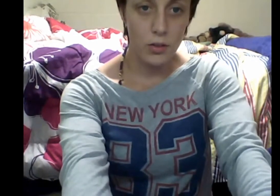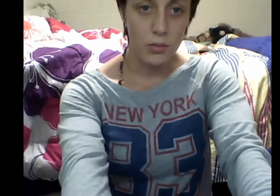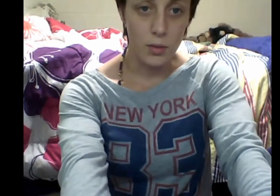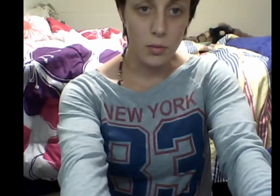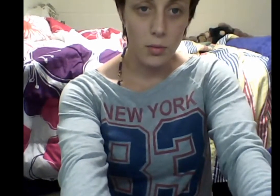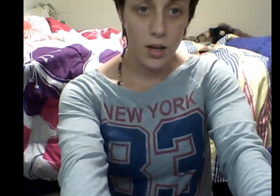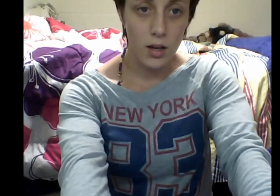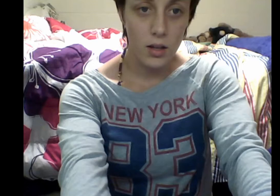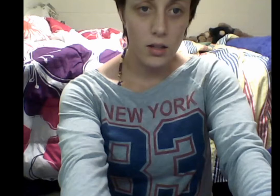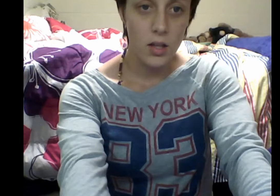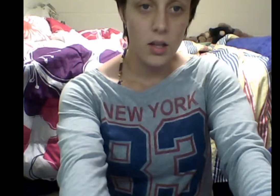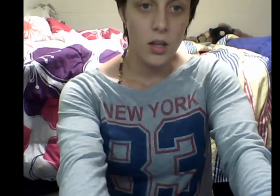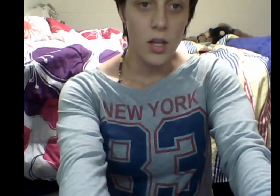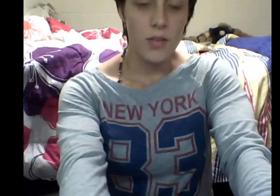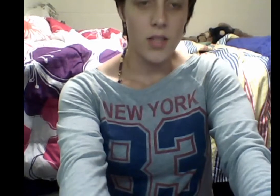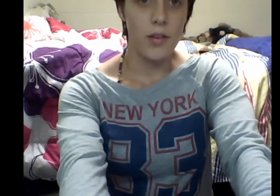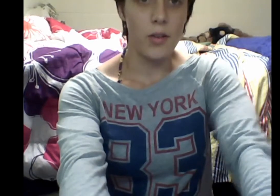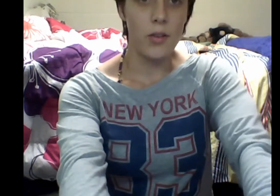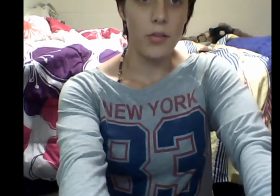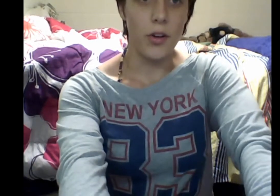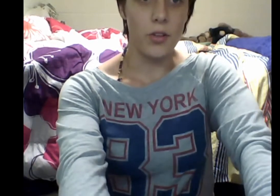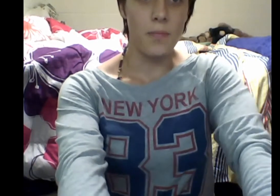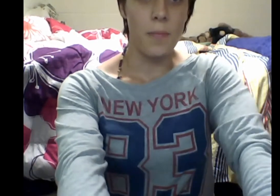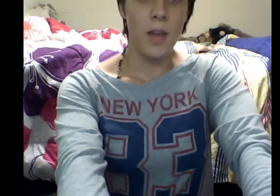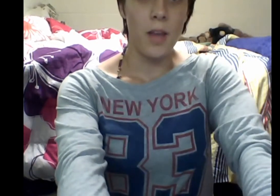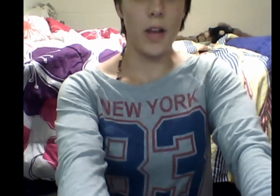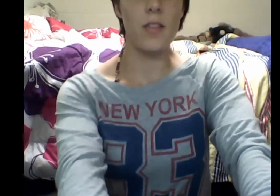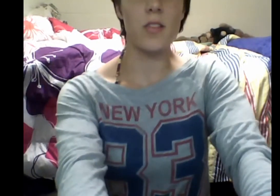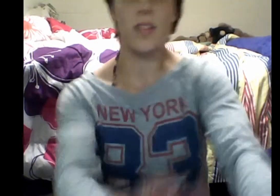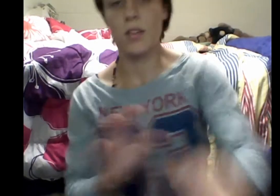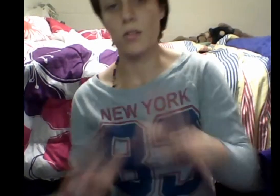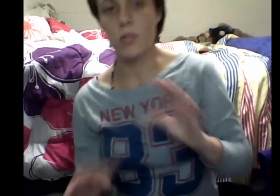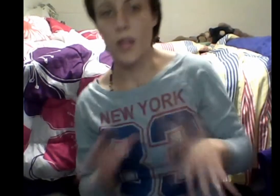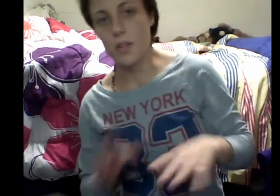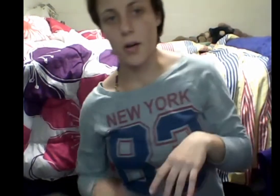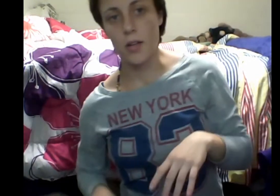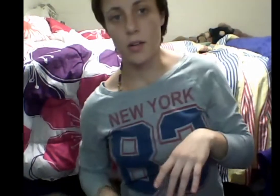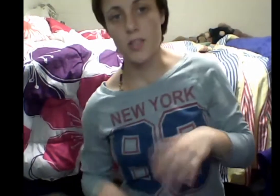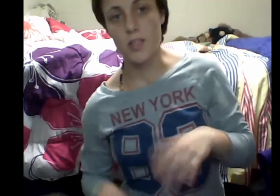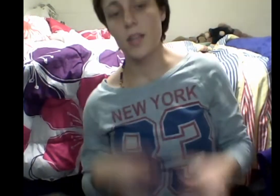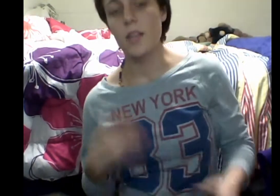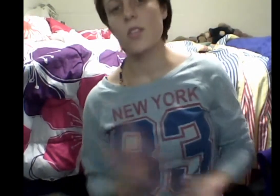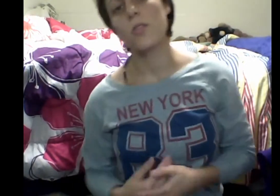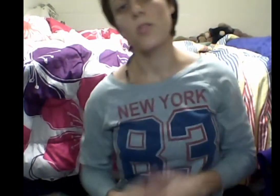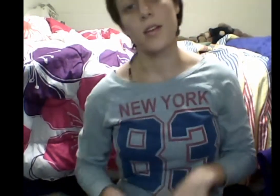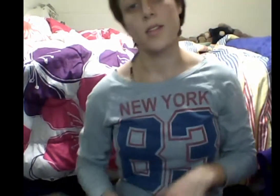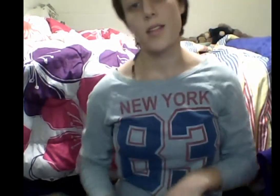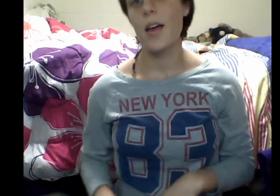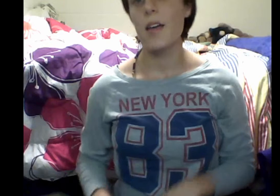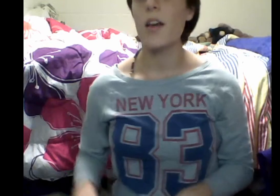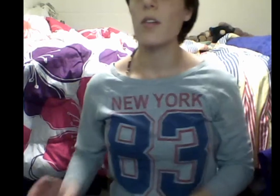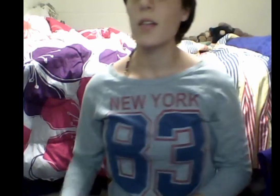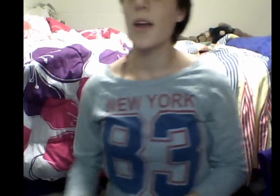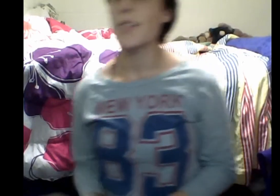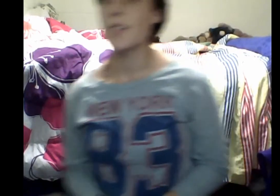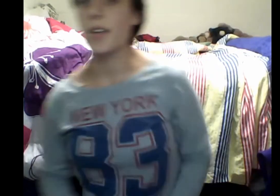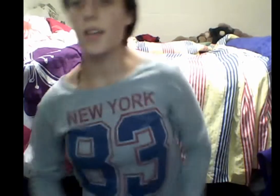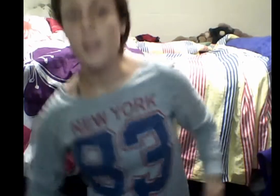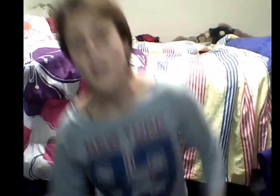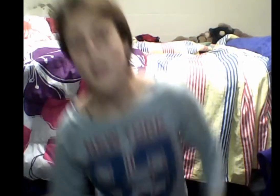Blah, blah, blah. If this life I lose, I'll follow you. Okay, then there's this like little end part that goes, in you there's life everlasting.